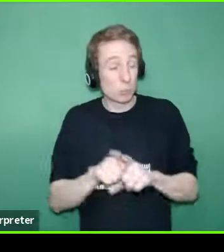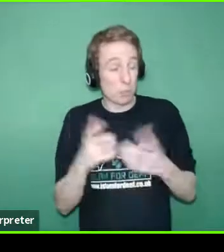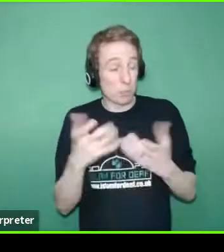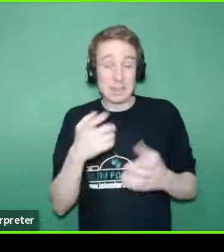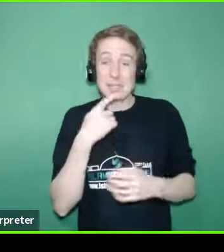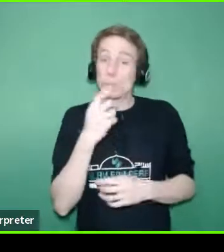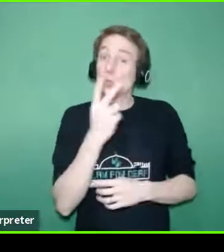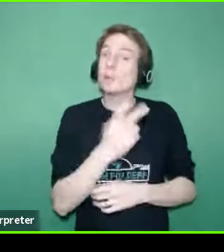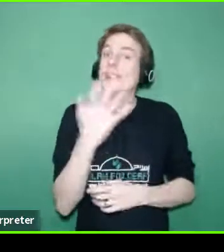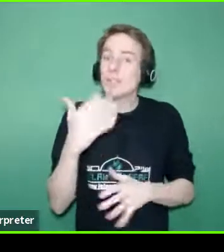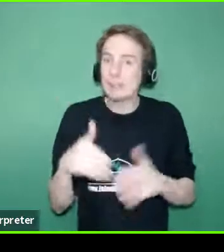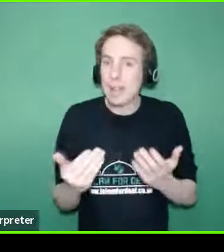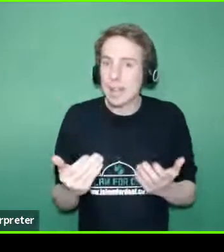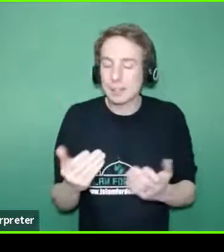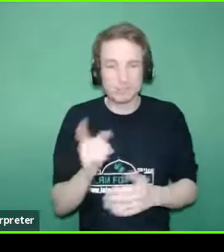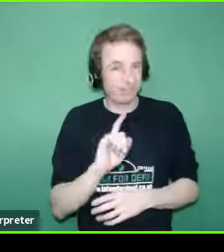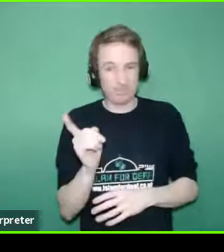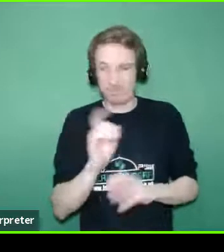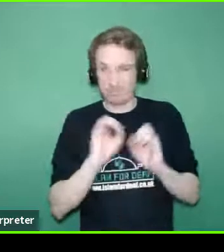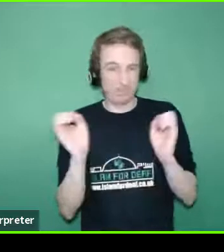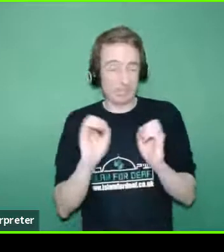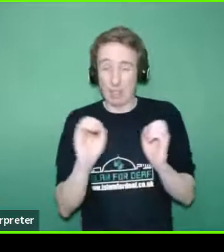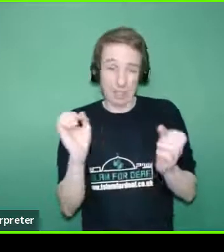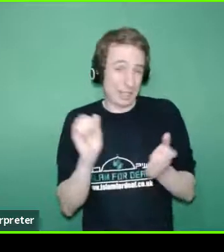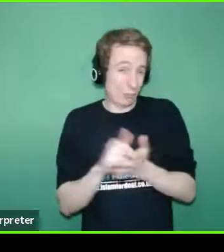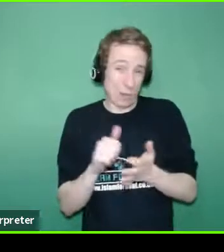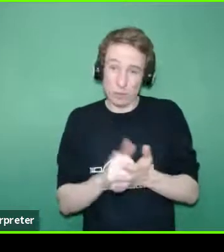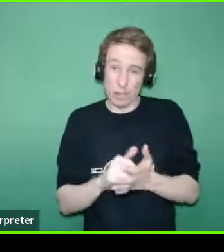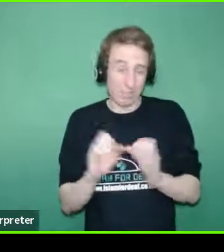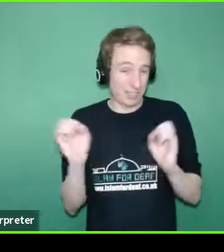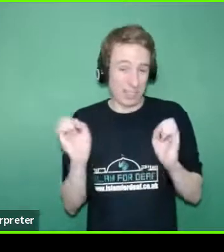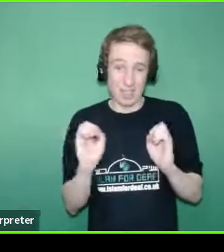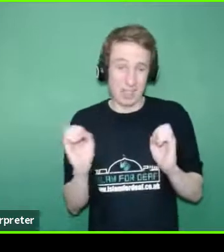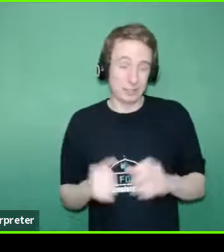again is not authentic. None of these are authentic.